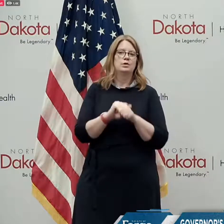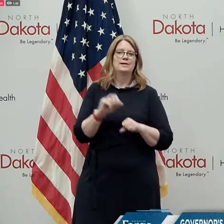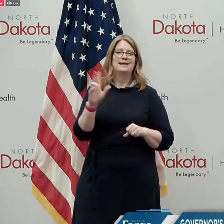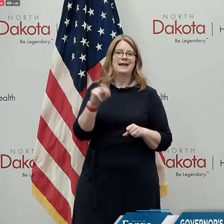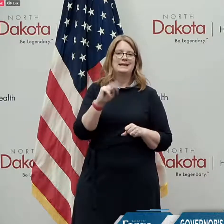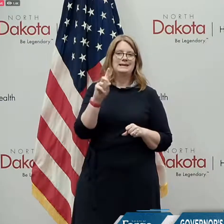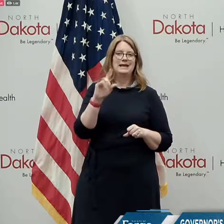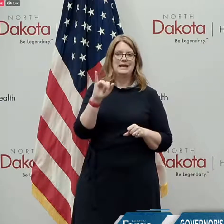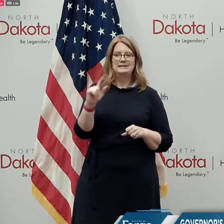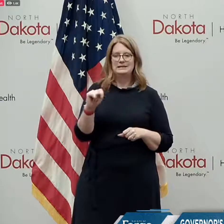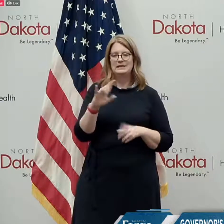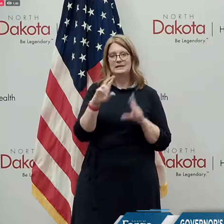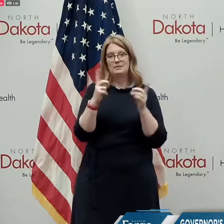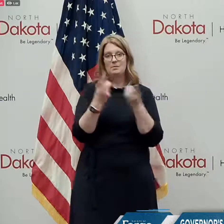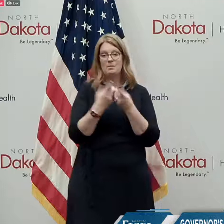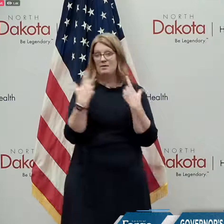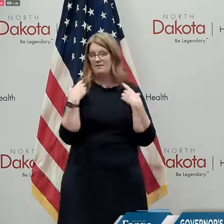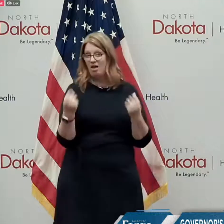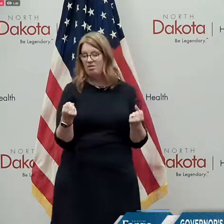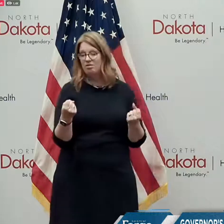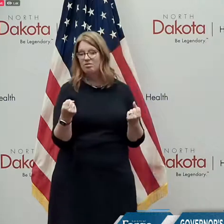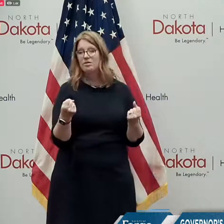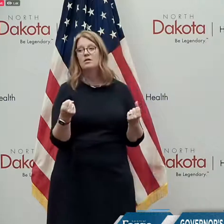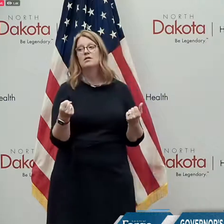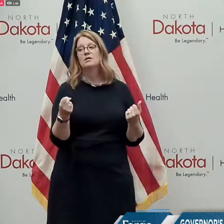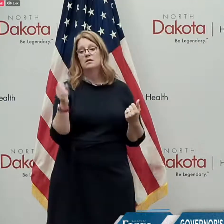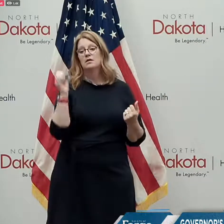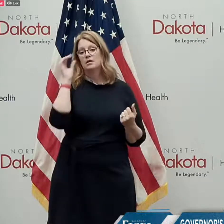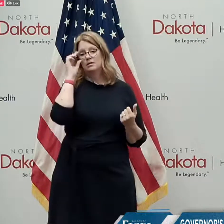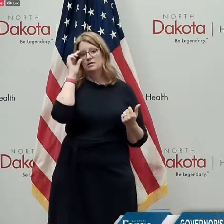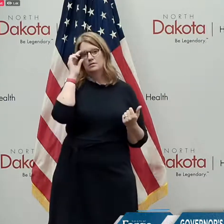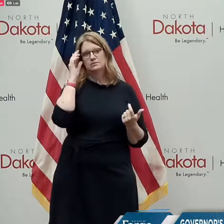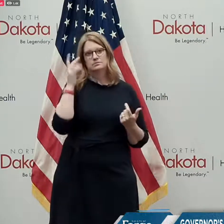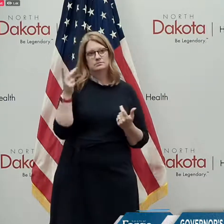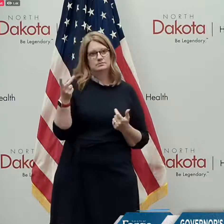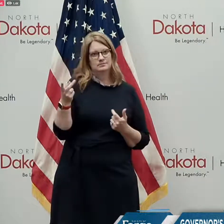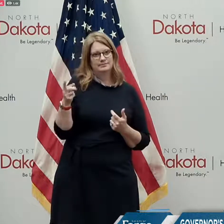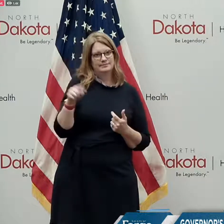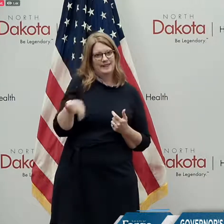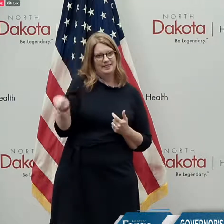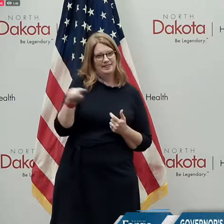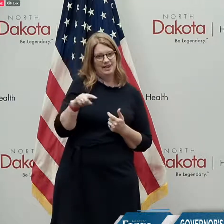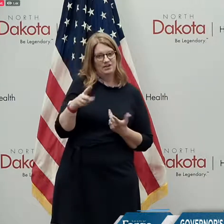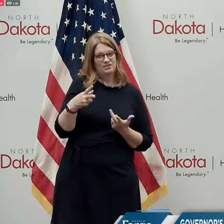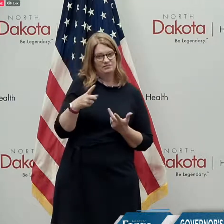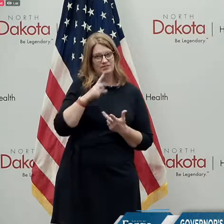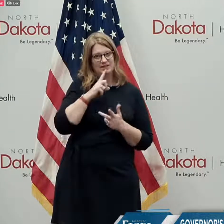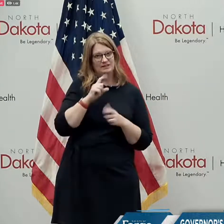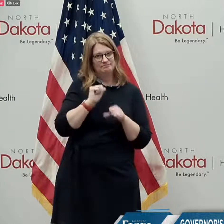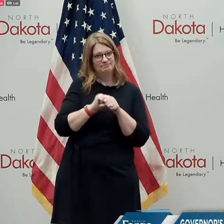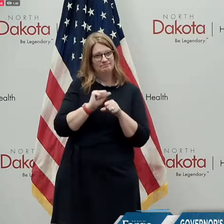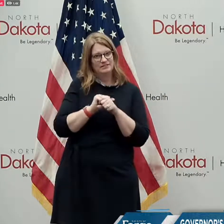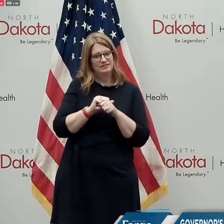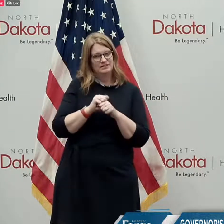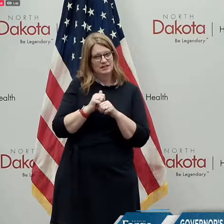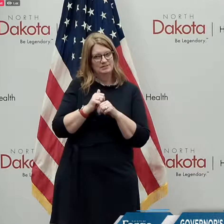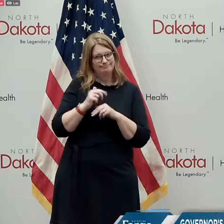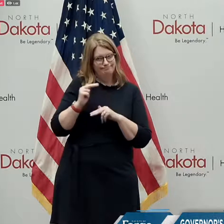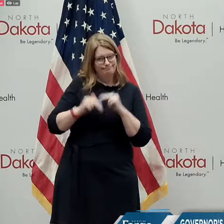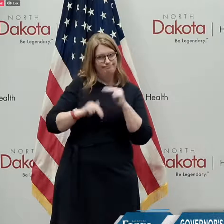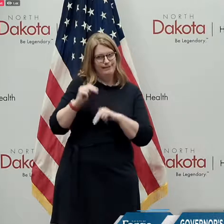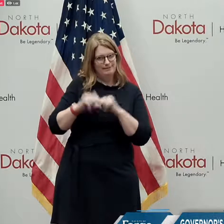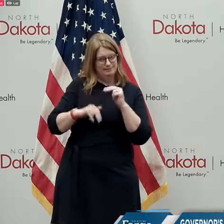the Department of Health, with how they have been, as they say, building that plane as it's been flying. Typically,